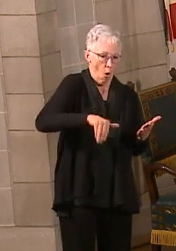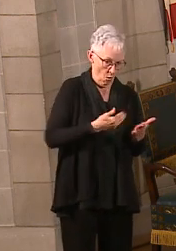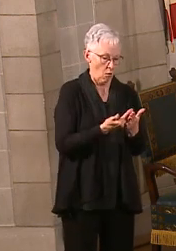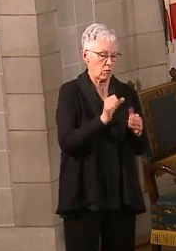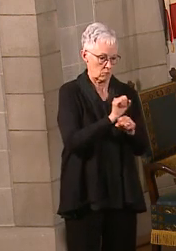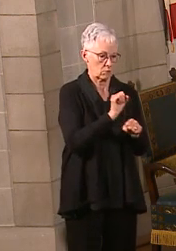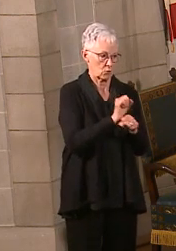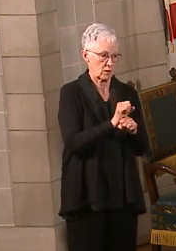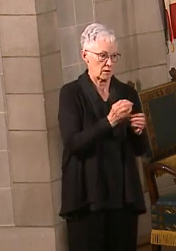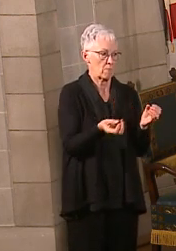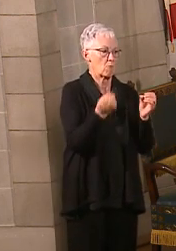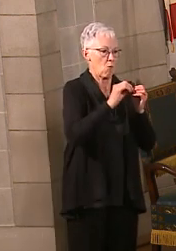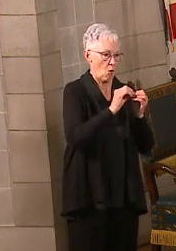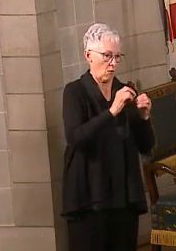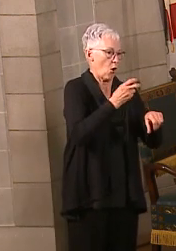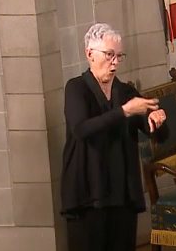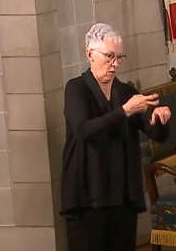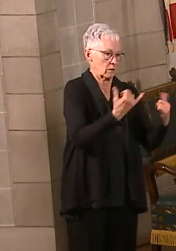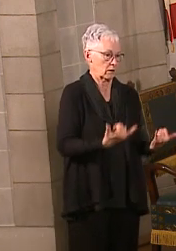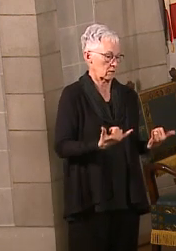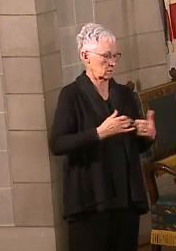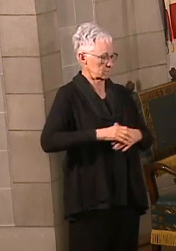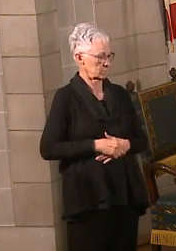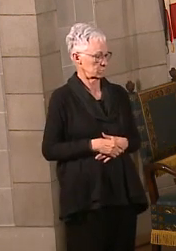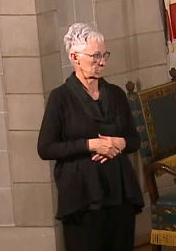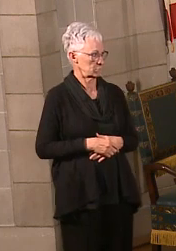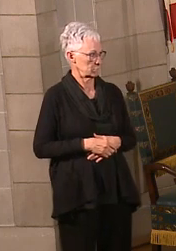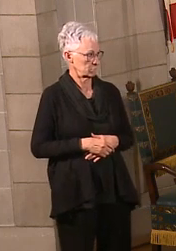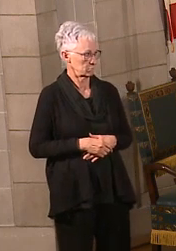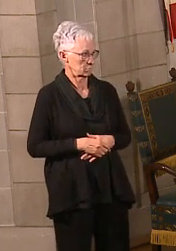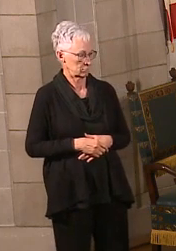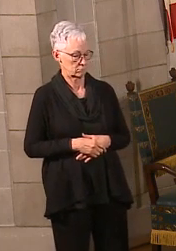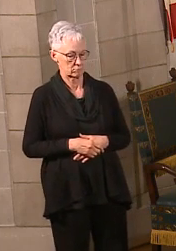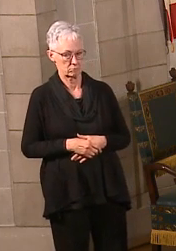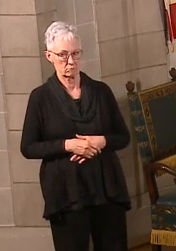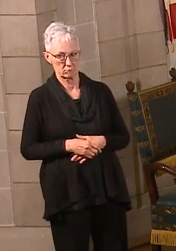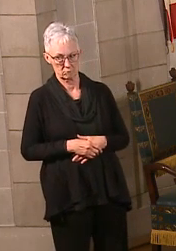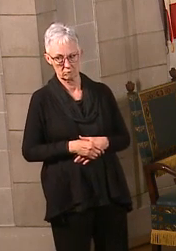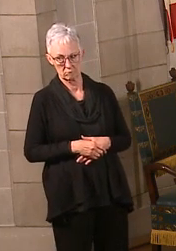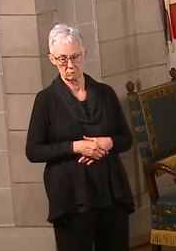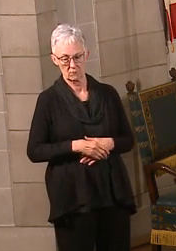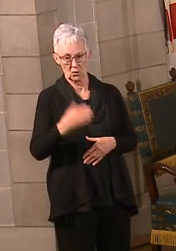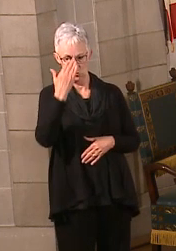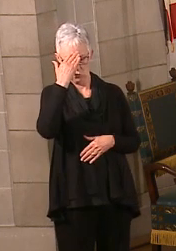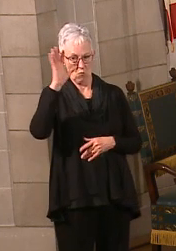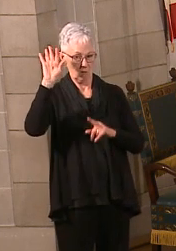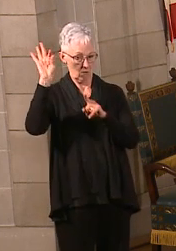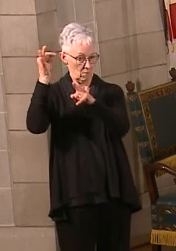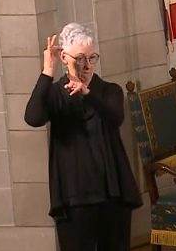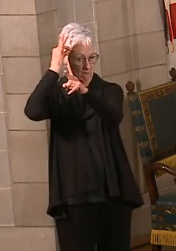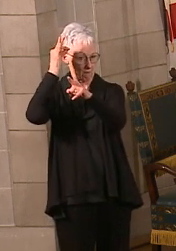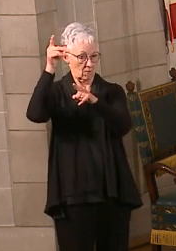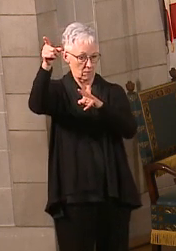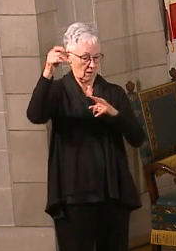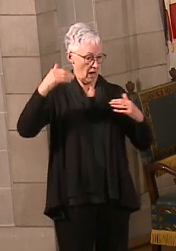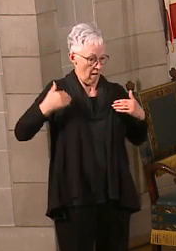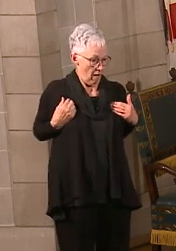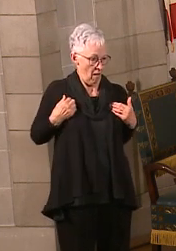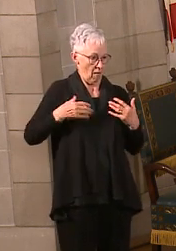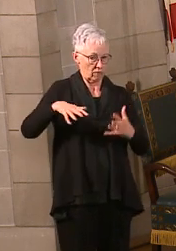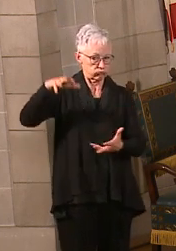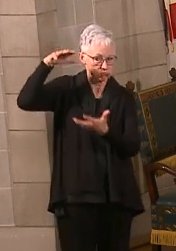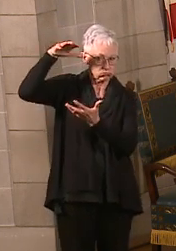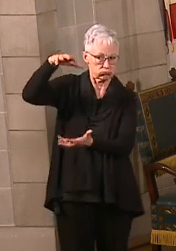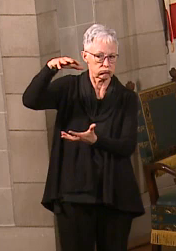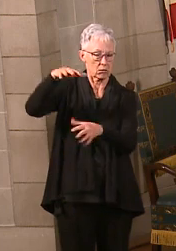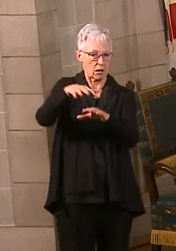From Grant Schulte of the Associated Press. The Strategic National Stockpile is nearly out of personal protective equipment, and some states are trying new strategies to get equipment